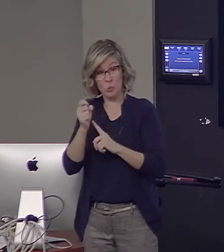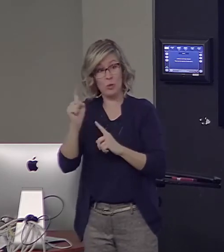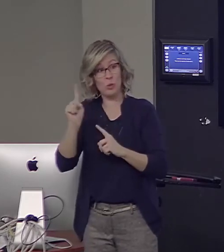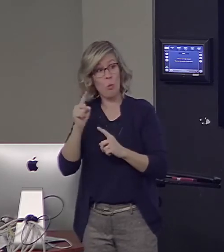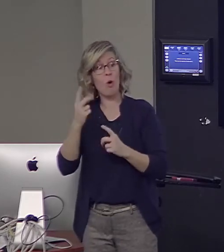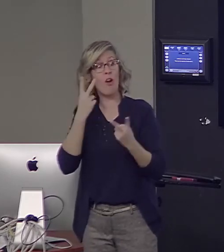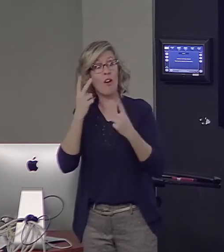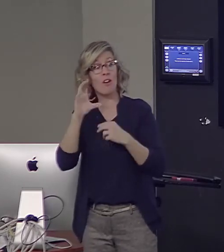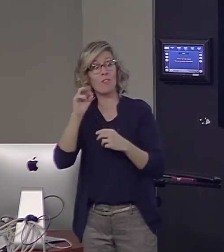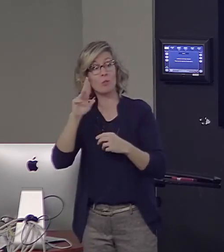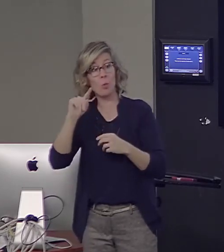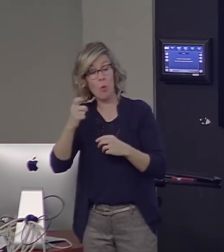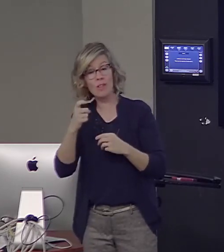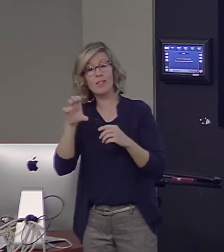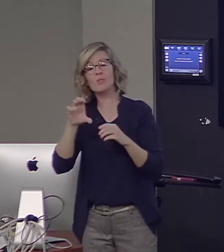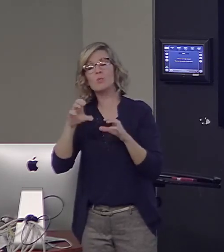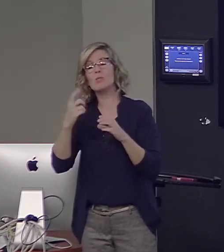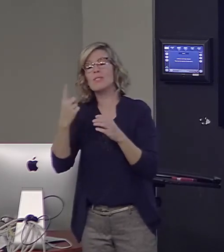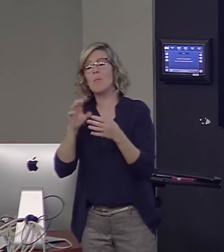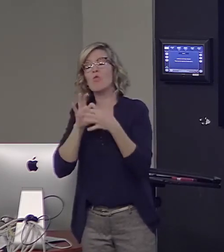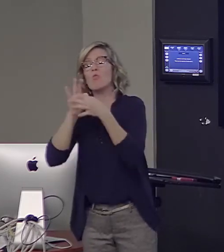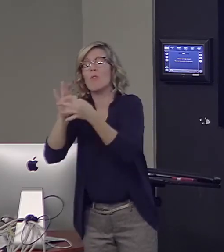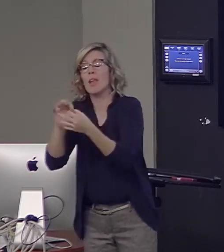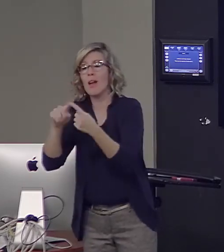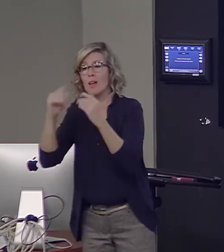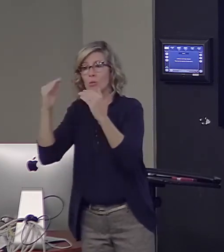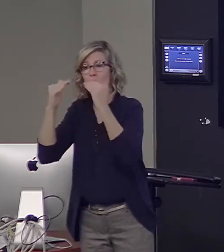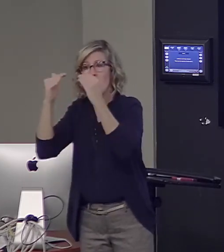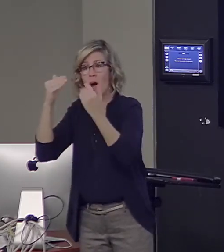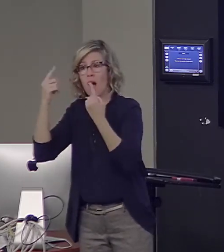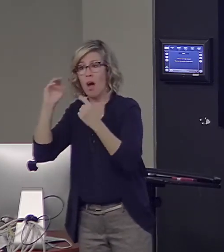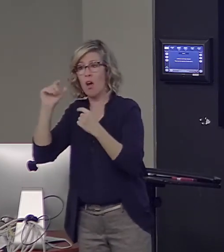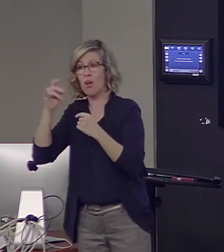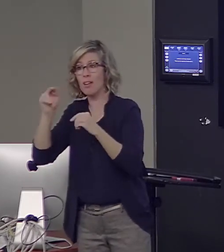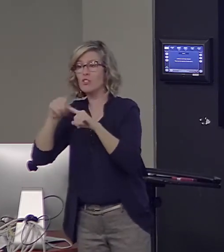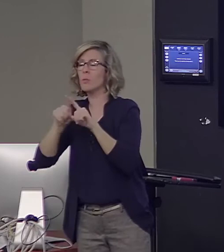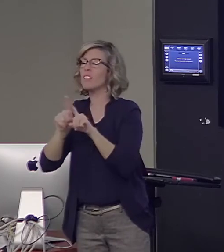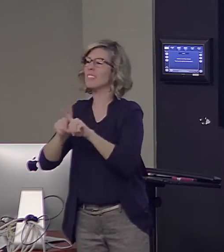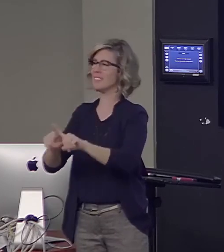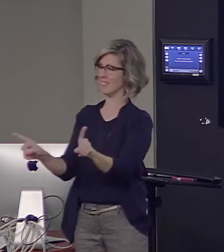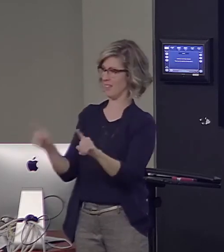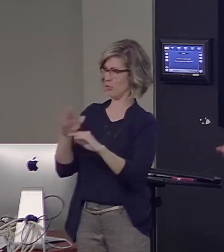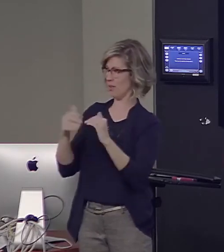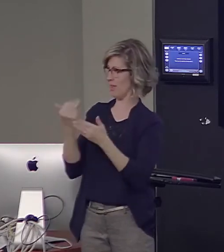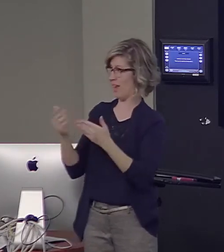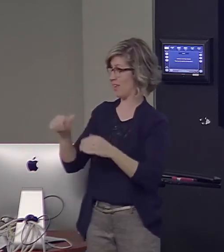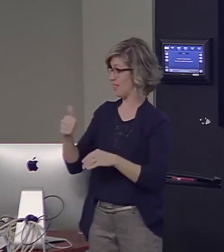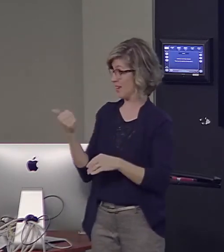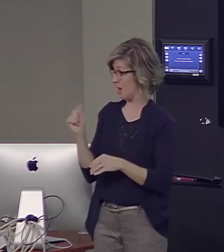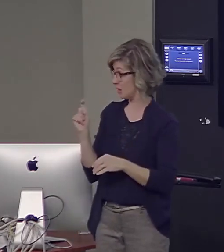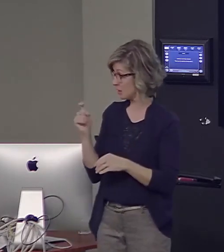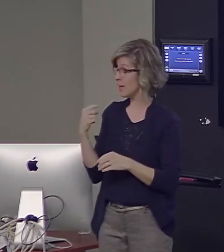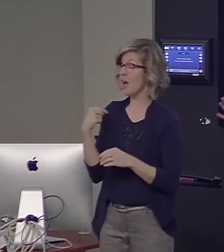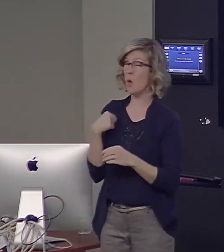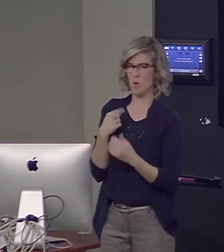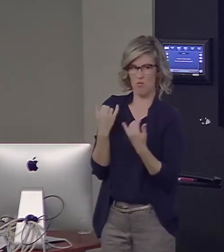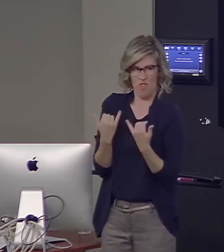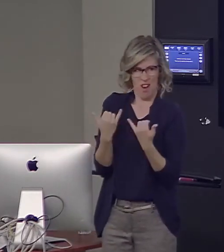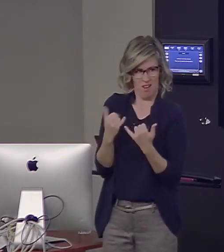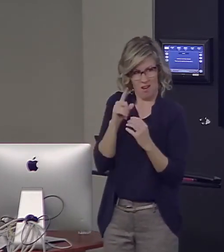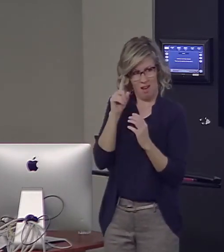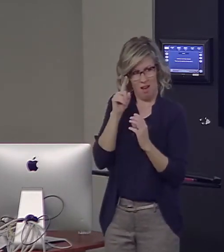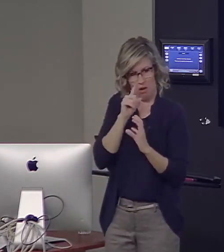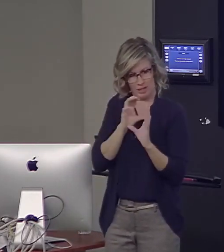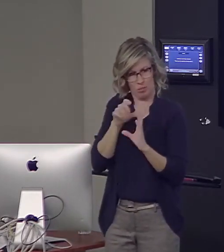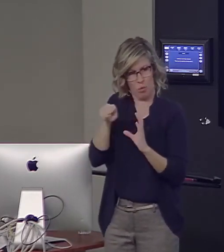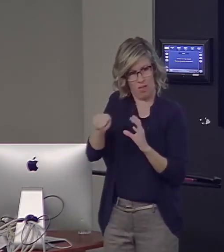doing something that's related to higher cognition, but it's different from anything else? And we're exploring that right now in other